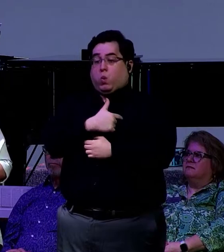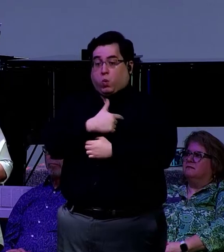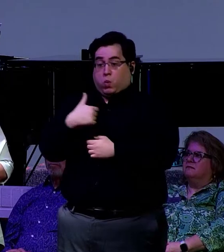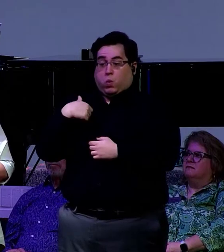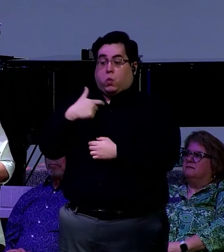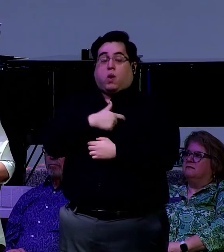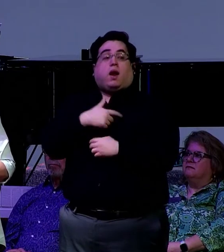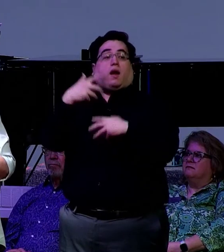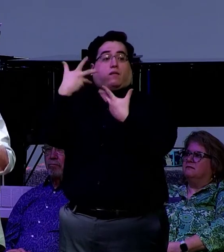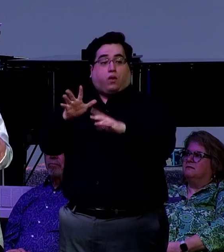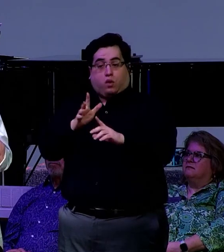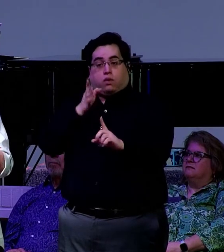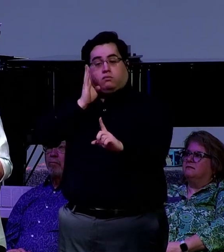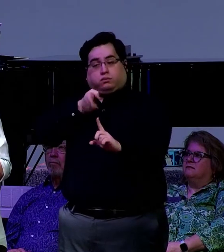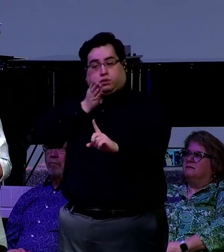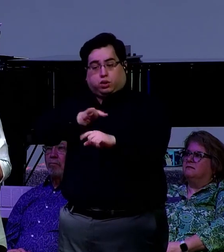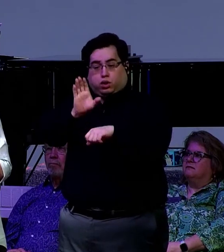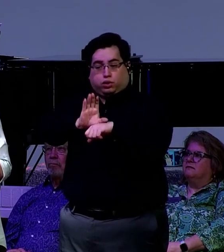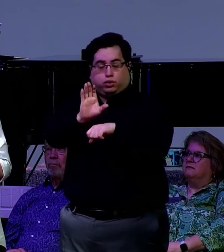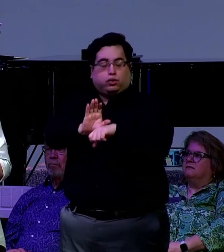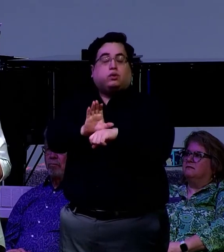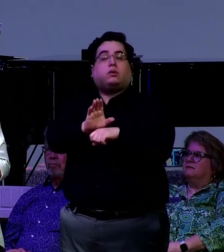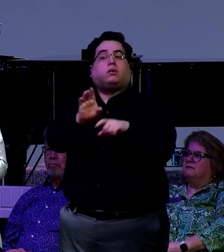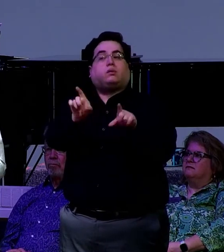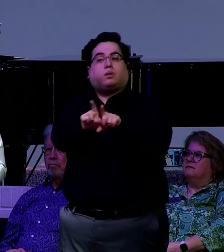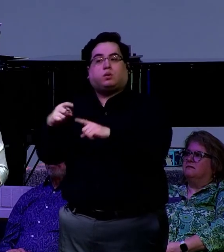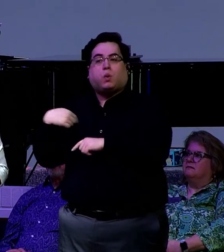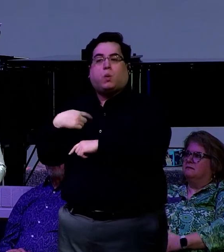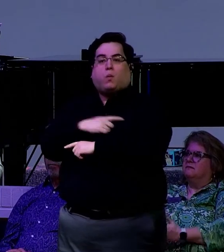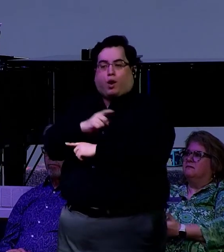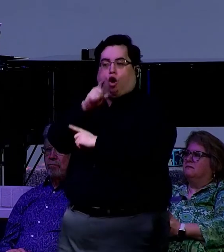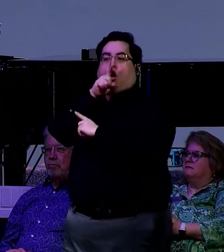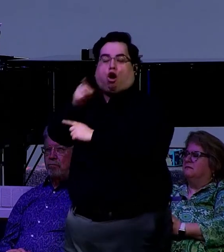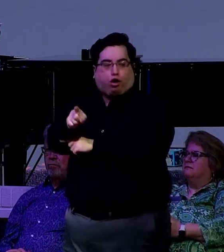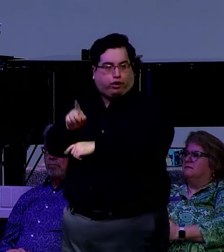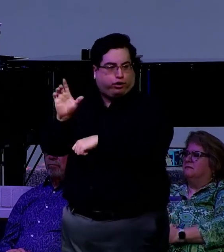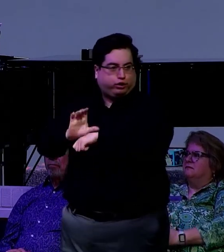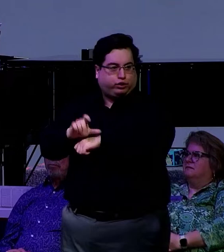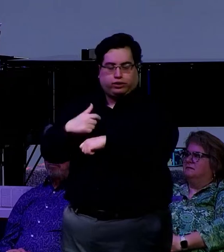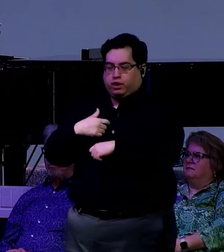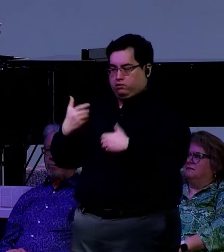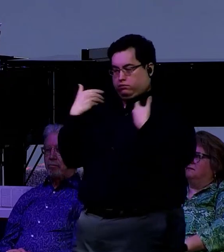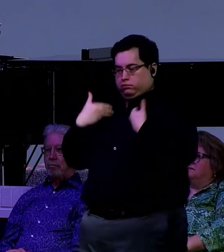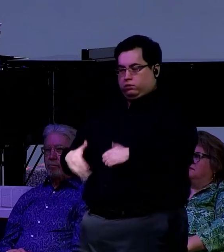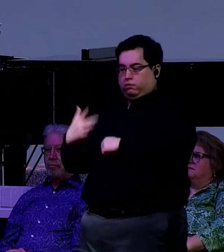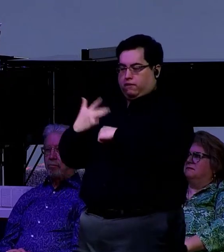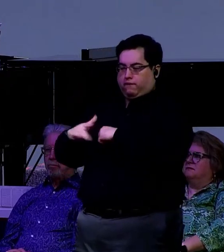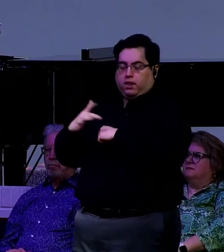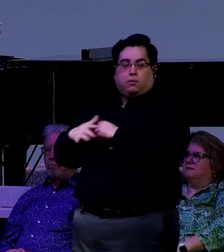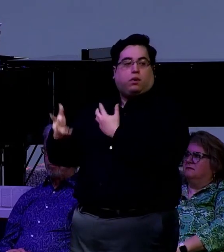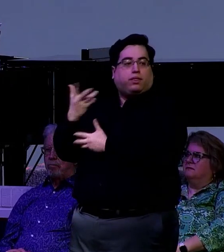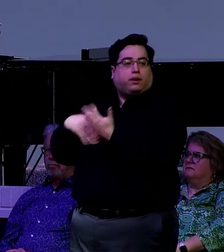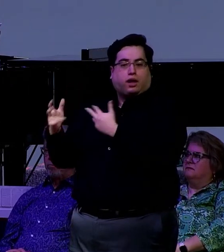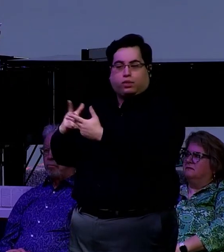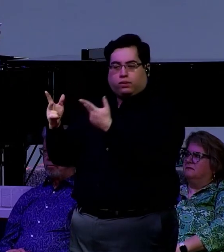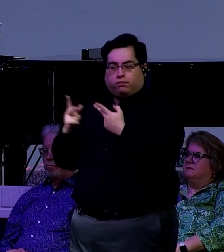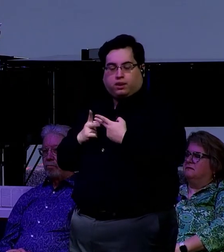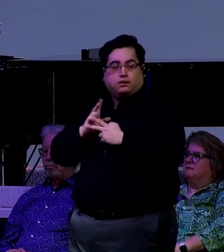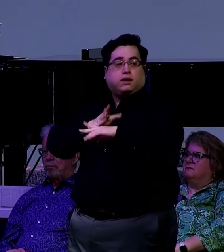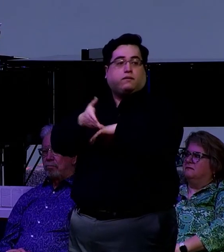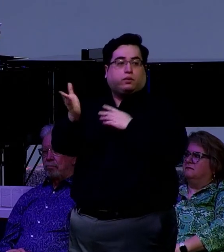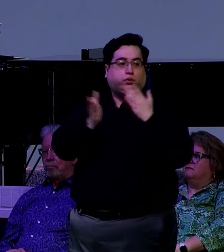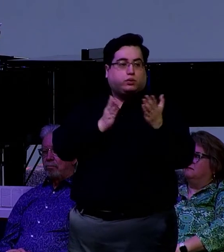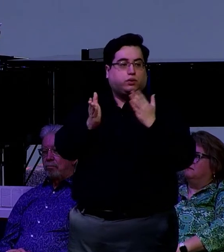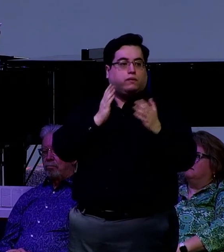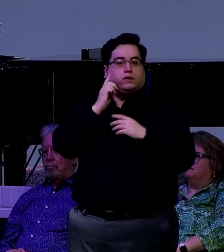to church, we are the church. I will be available at the gathering place after the service